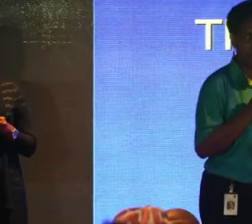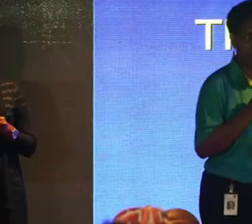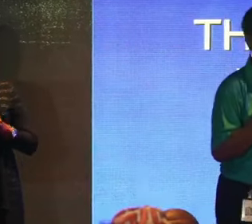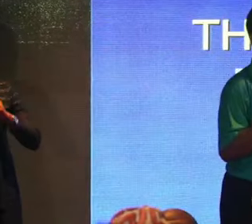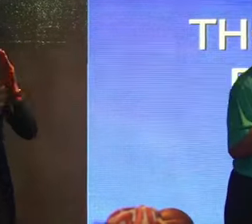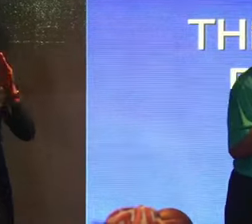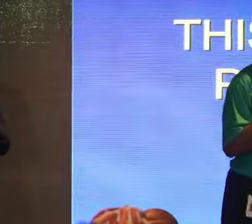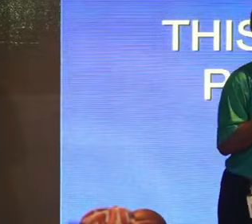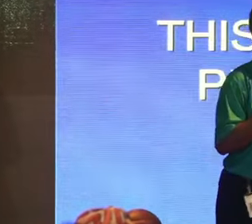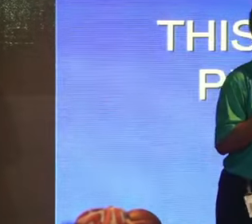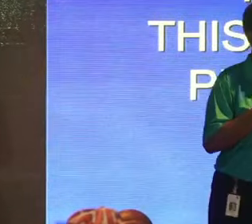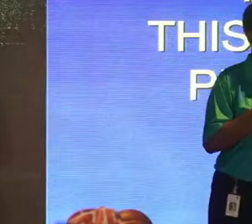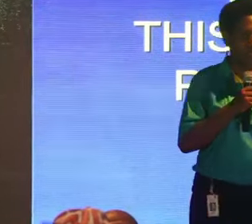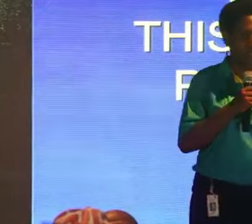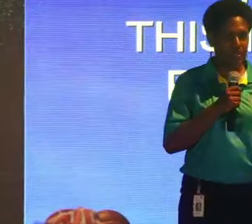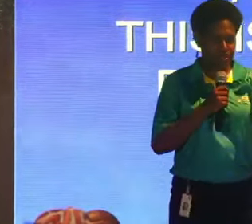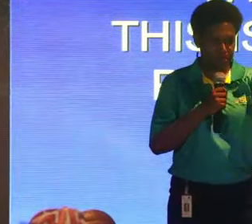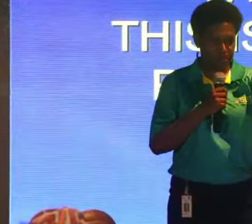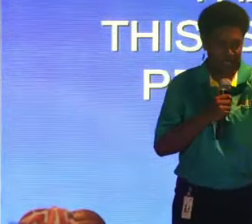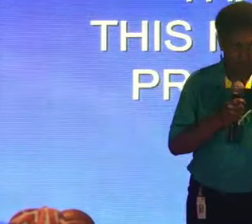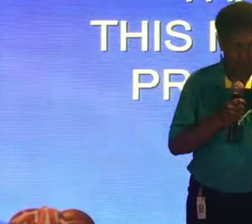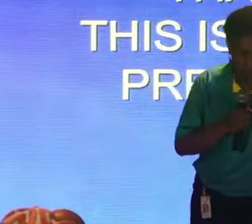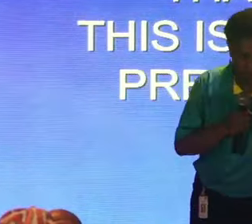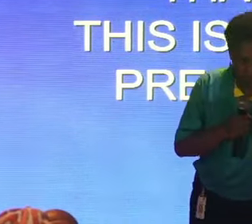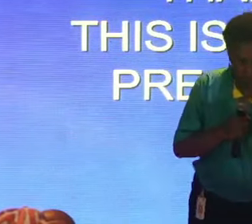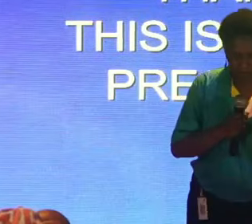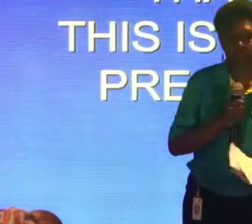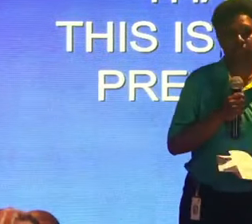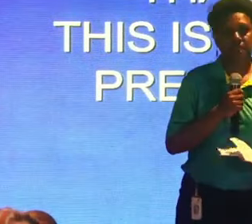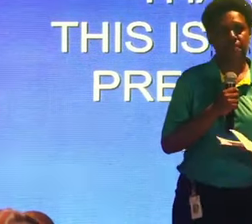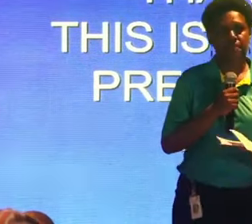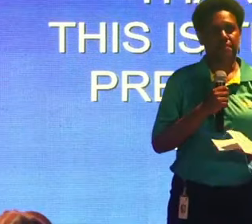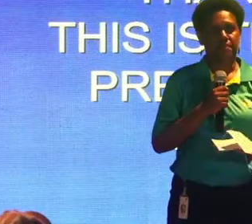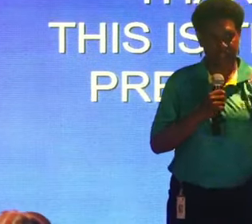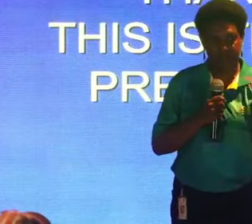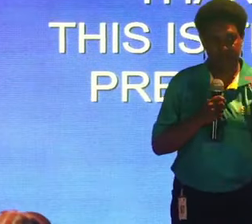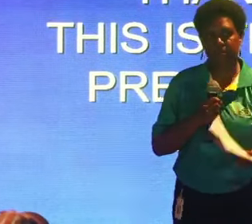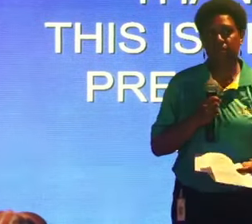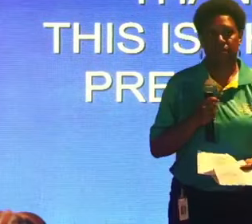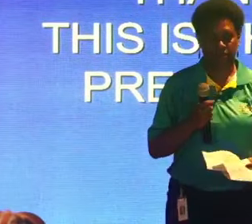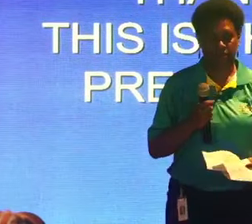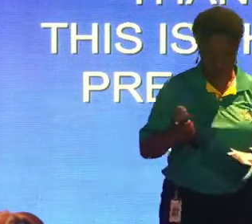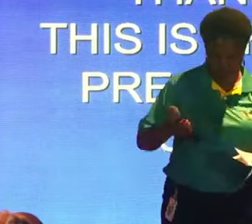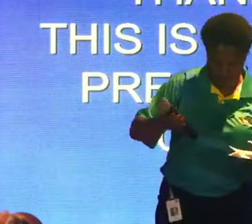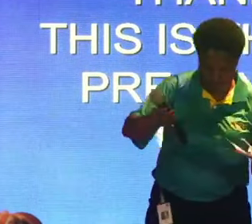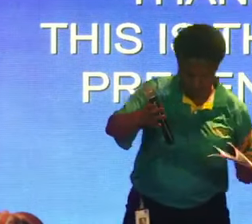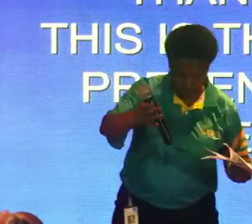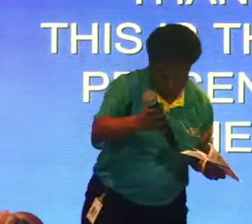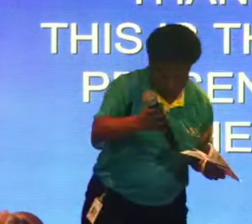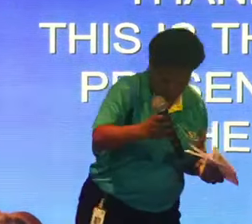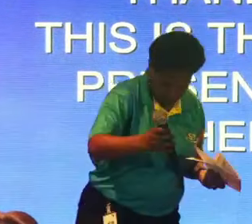next speaker. Okay, I'll me start one time. Say.